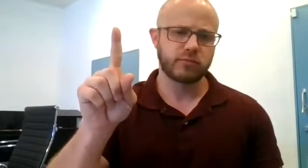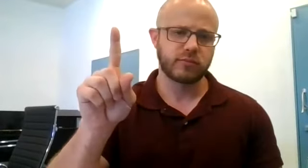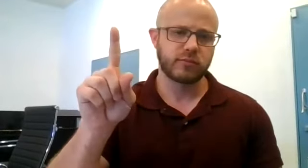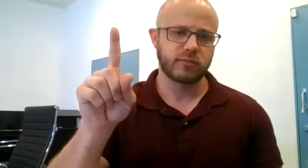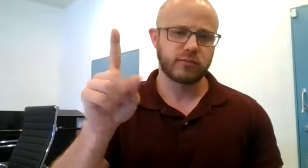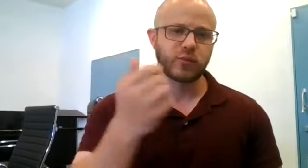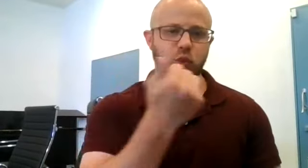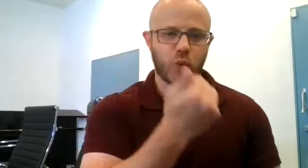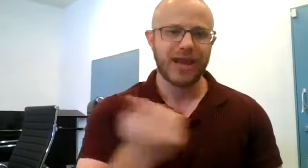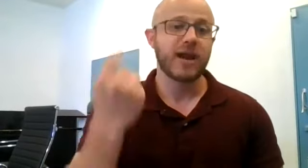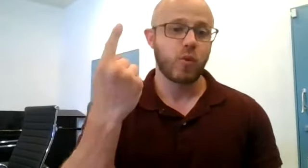anyone.